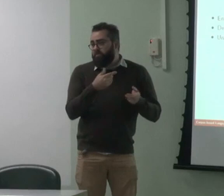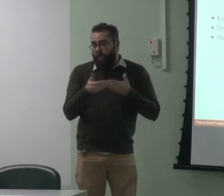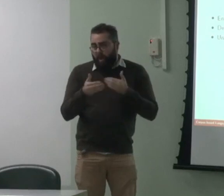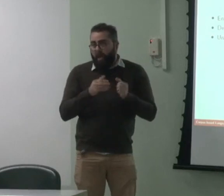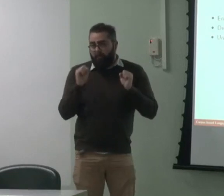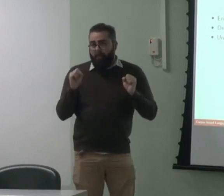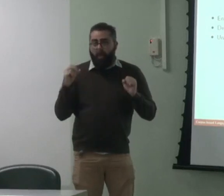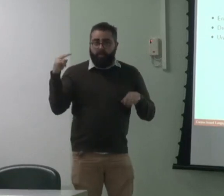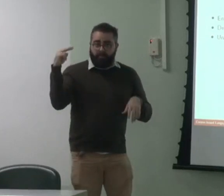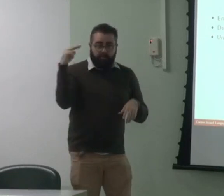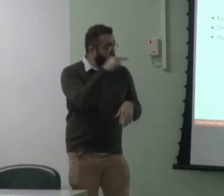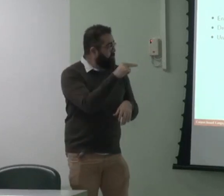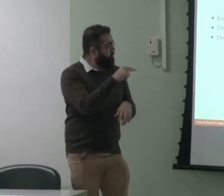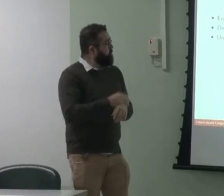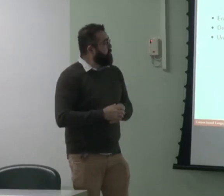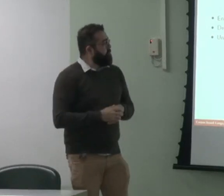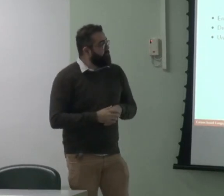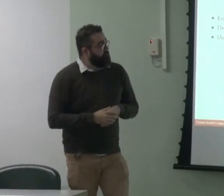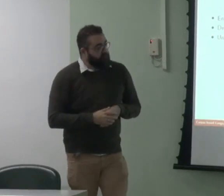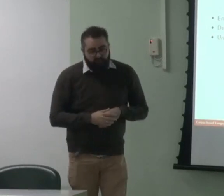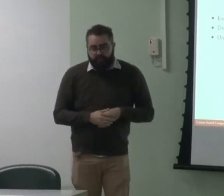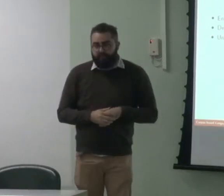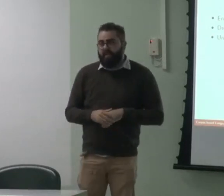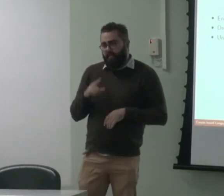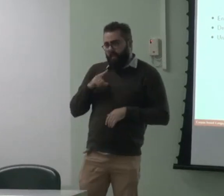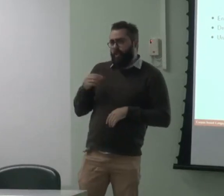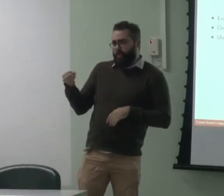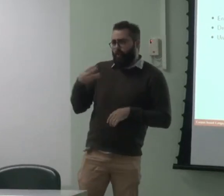they do it actually on top of the UD data.